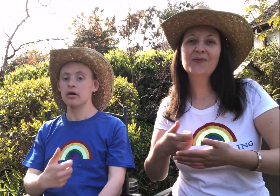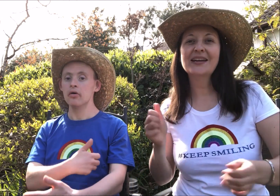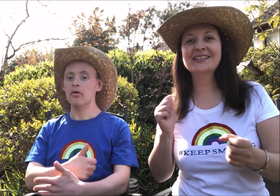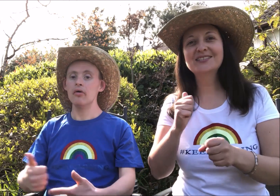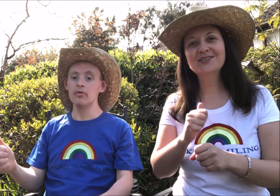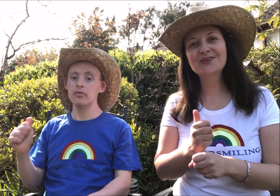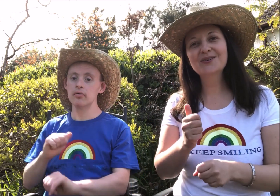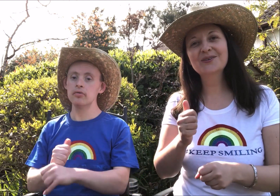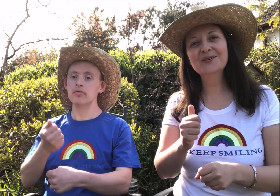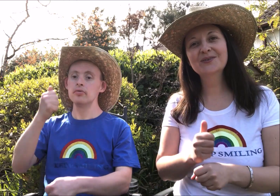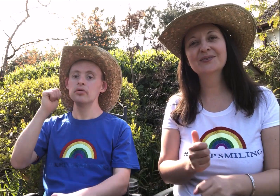always do,